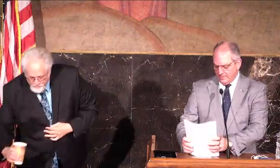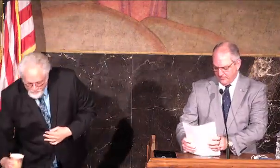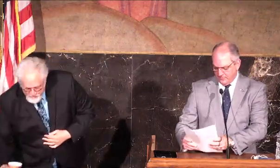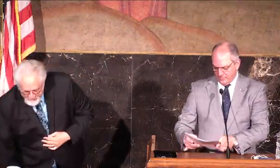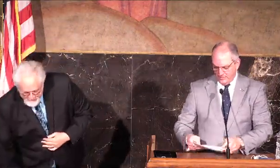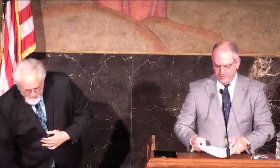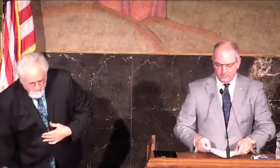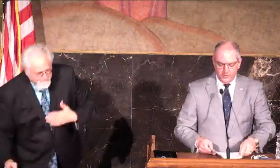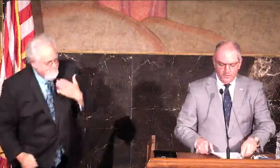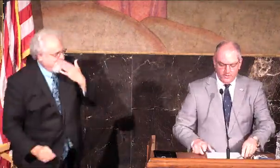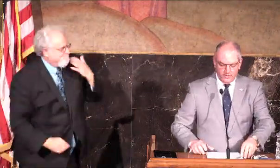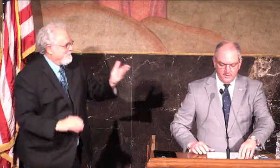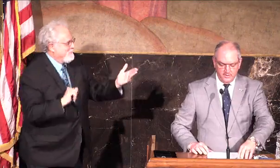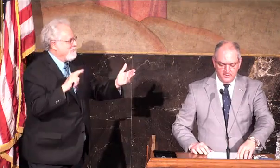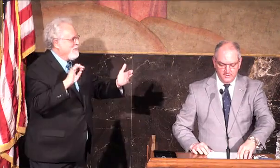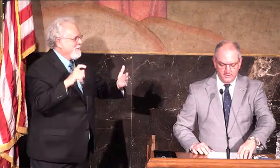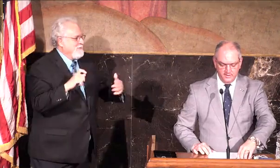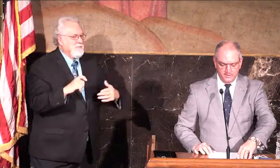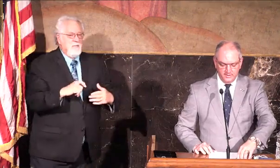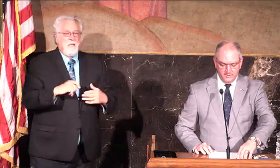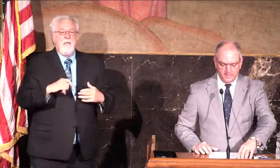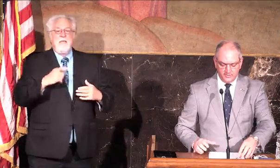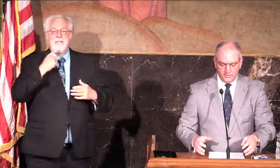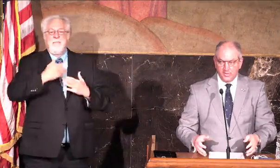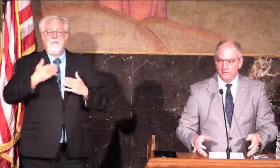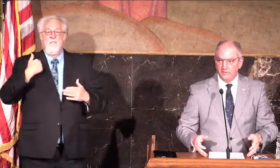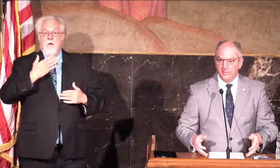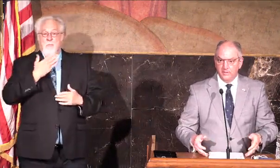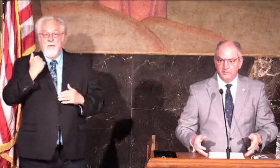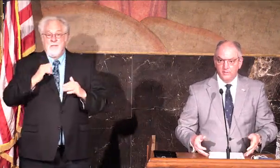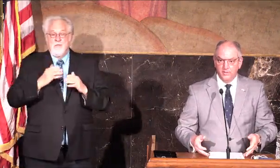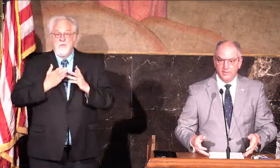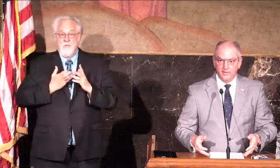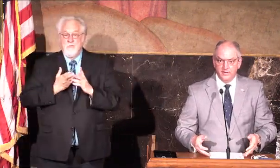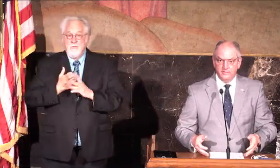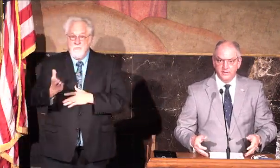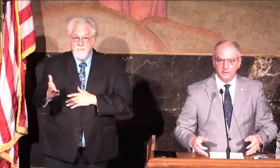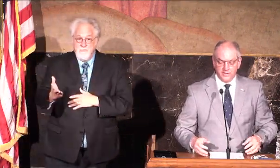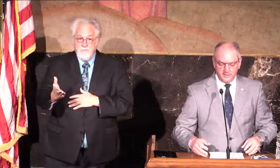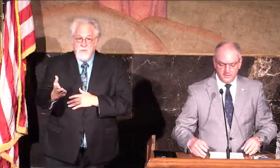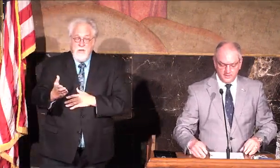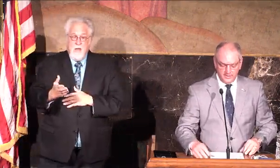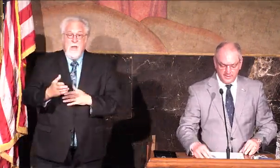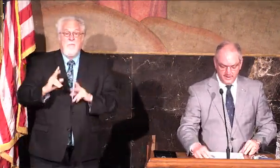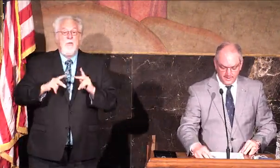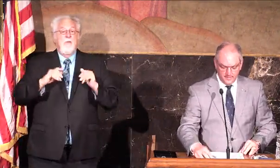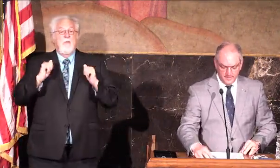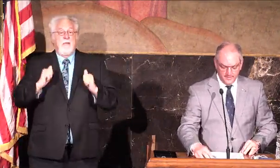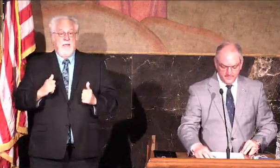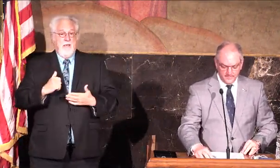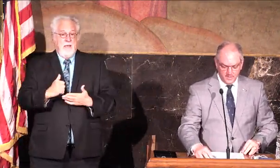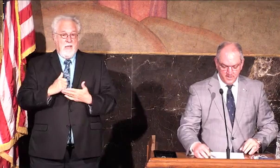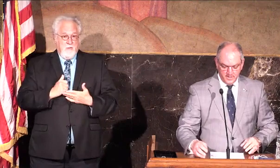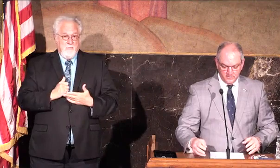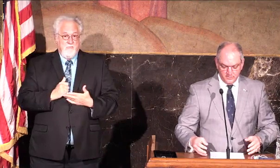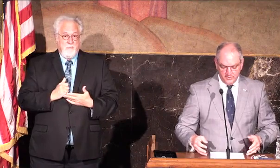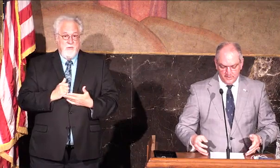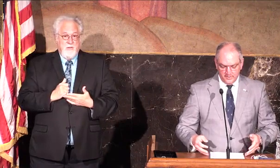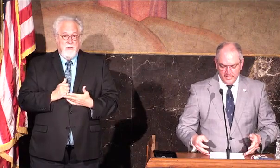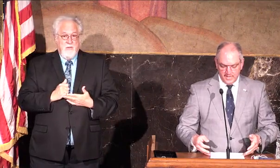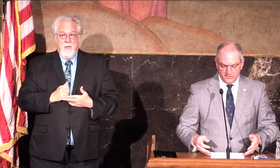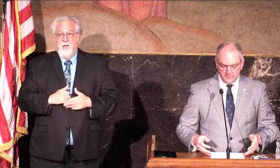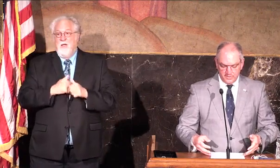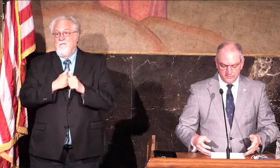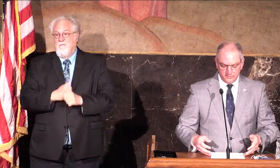As I said before, the best way we can get through this and the best way that individuals out there can help is to